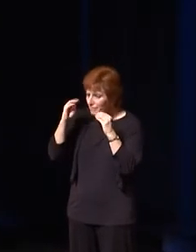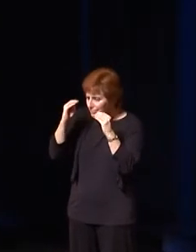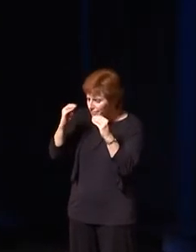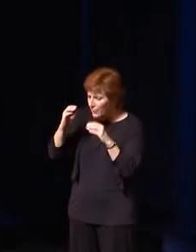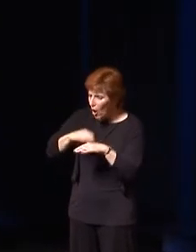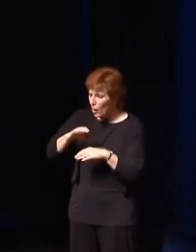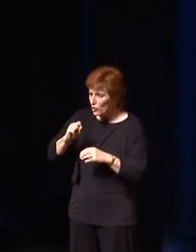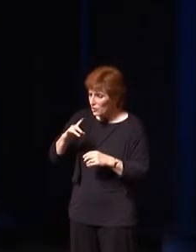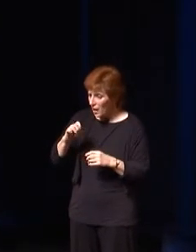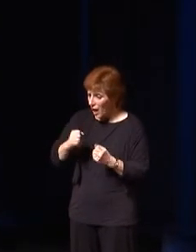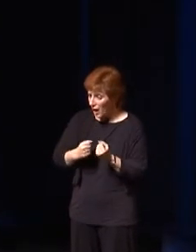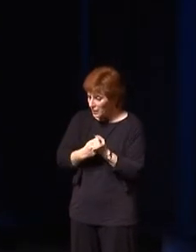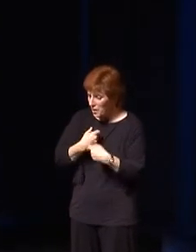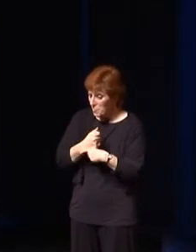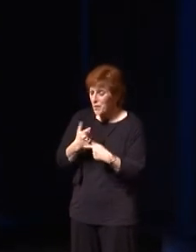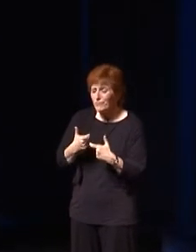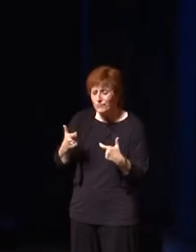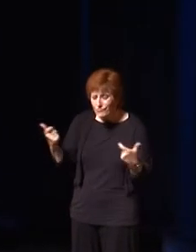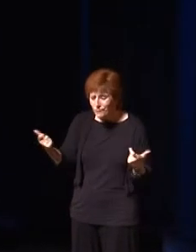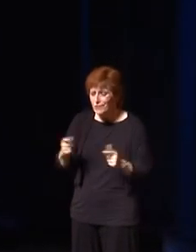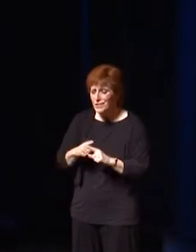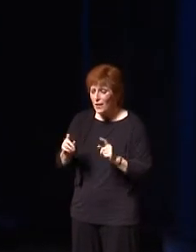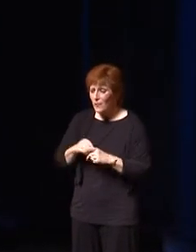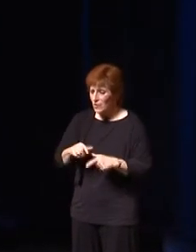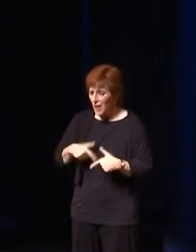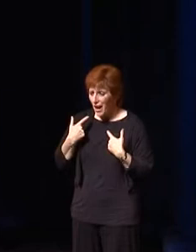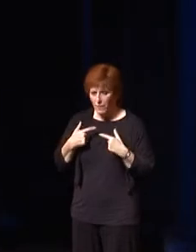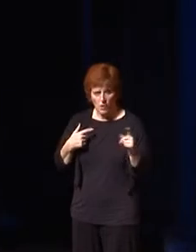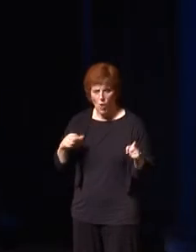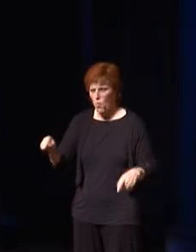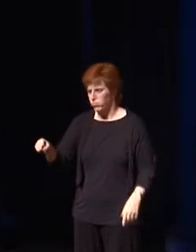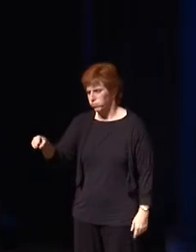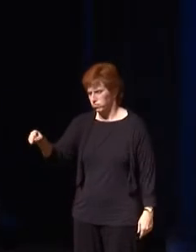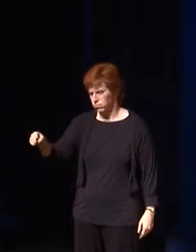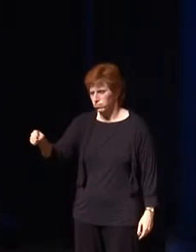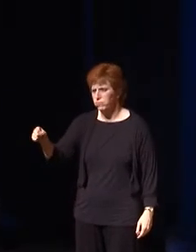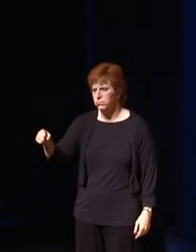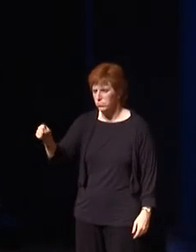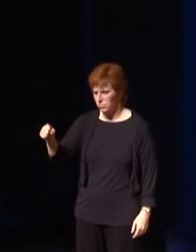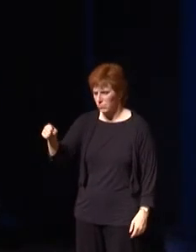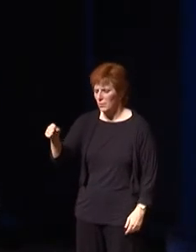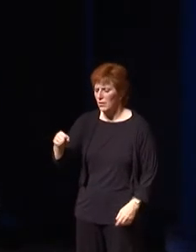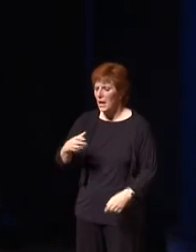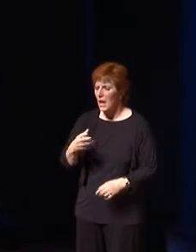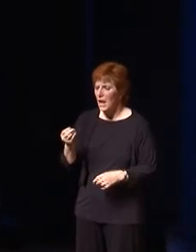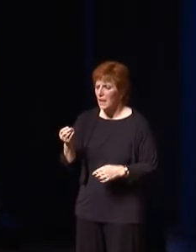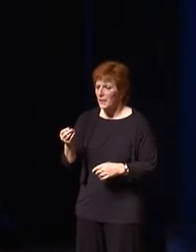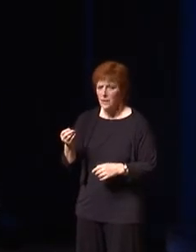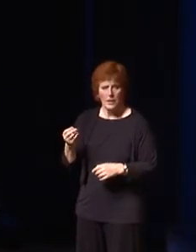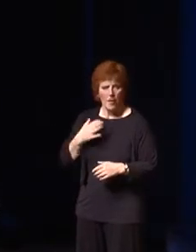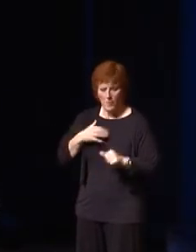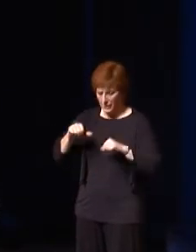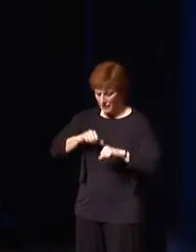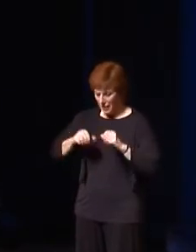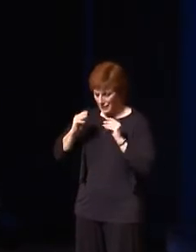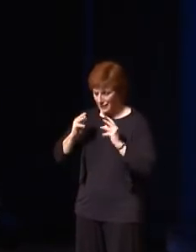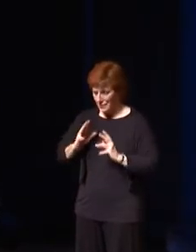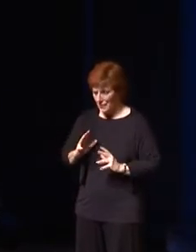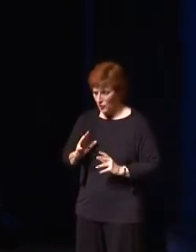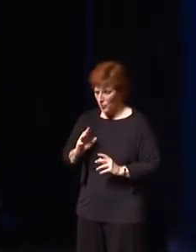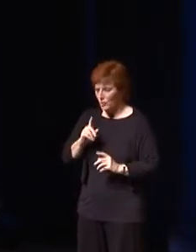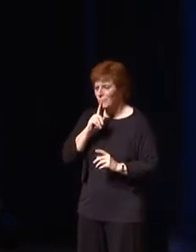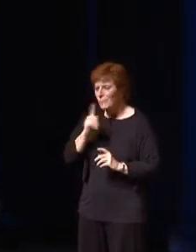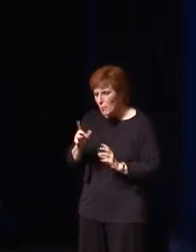side can be able to make a huge difference within your life? Well, absolutely. Absolutely. And my science teacher was one of the